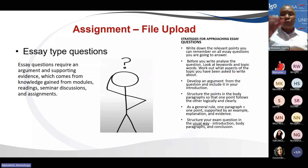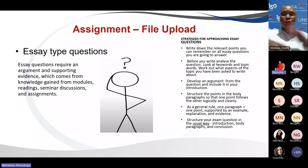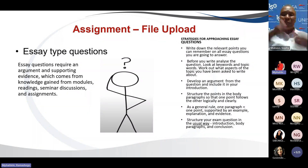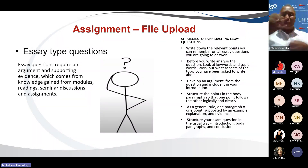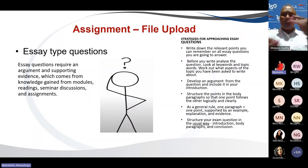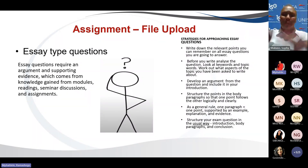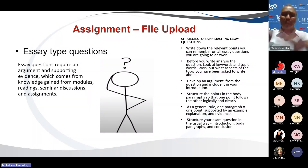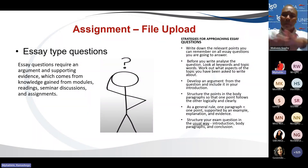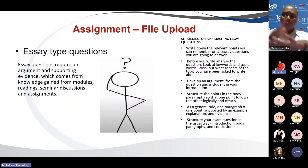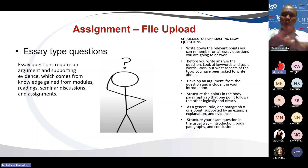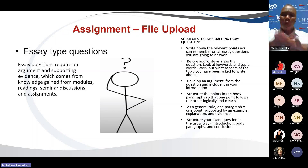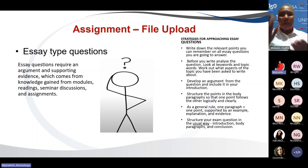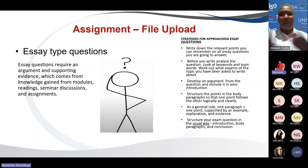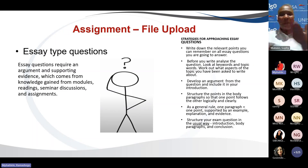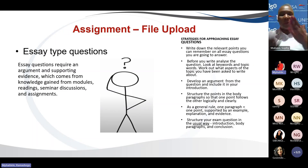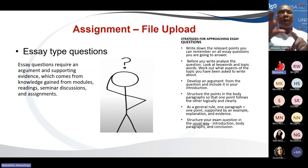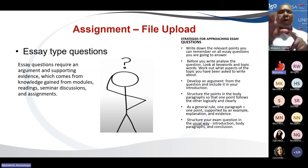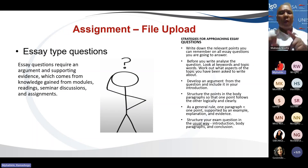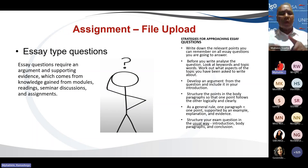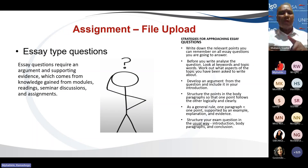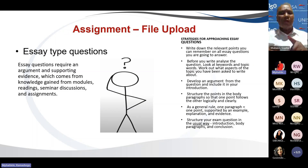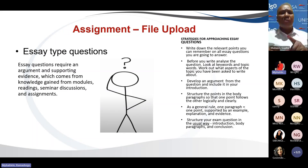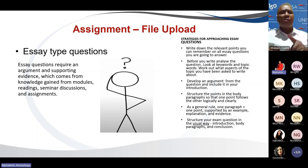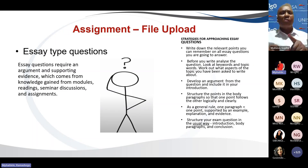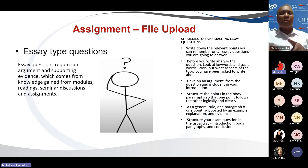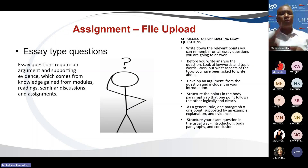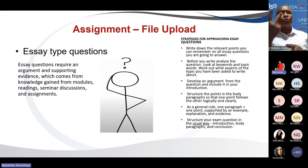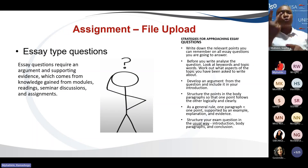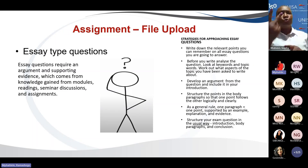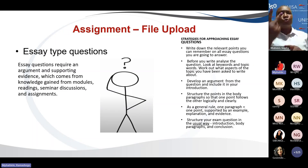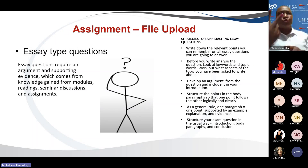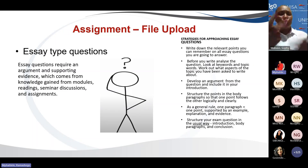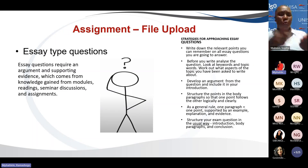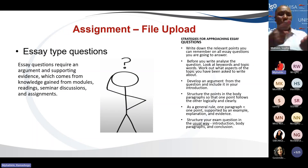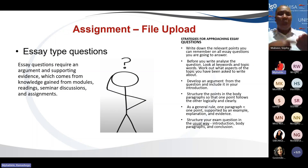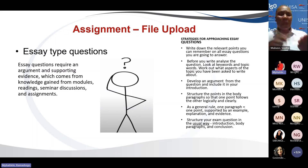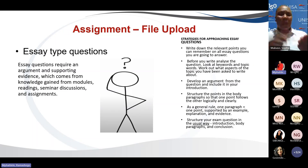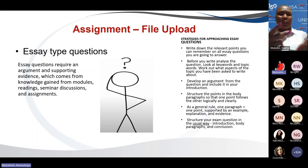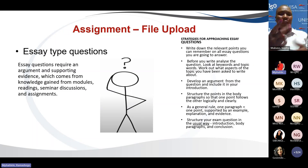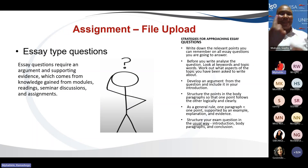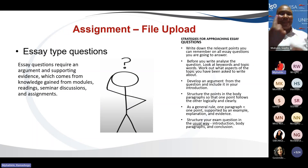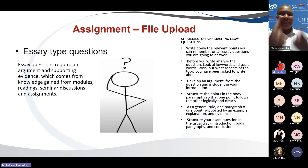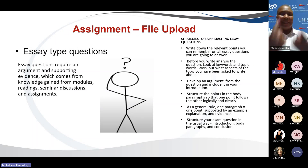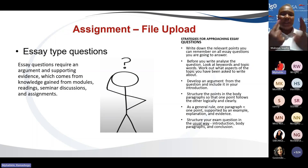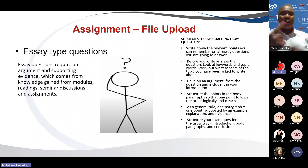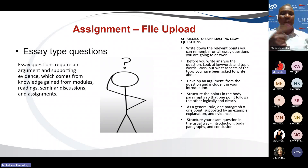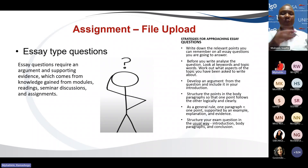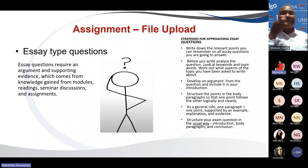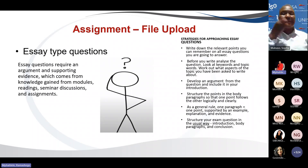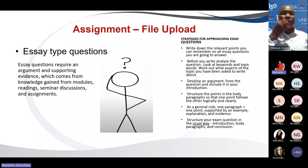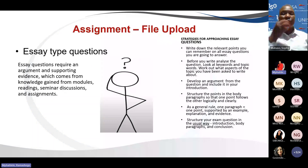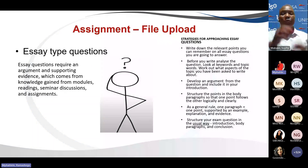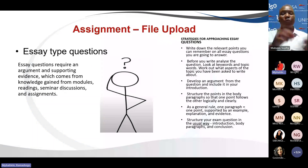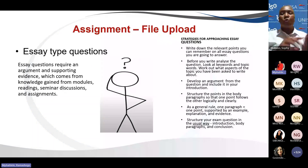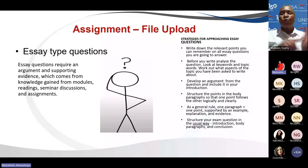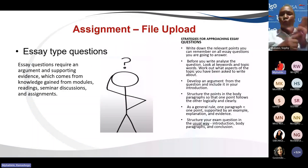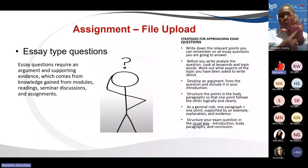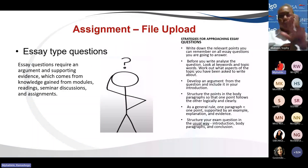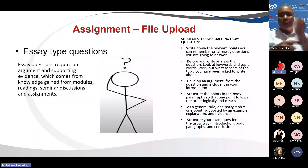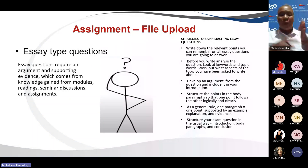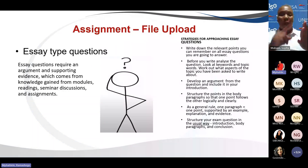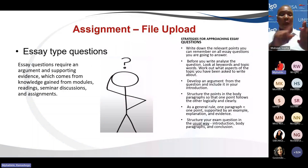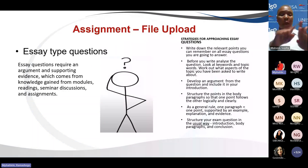you might find yourself getting 2 points each, because to say you have indicated a point